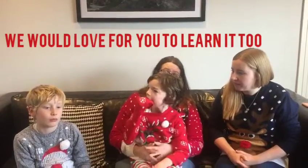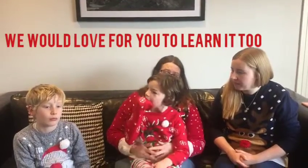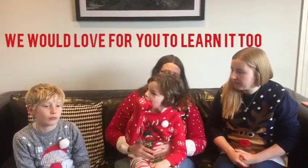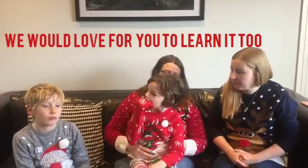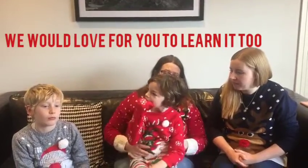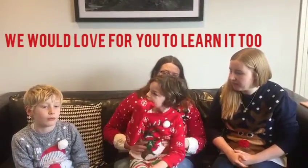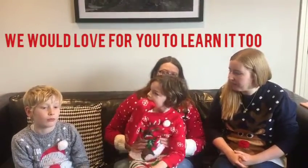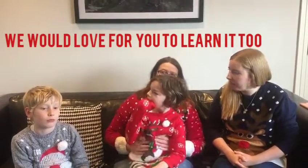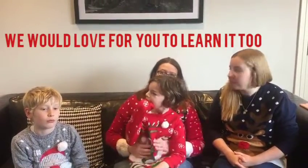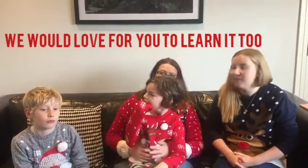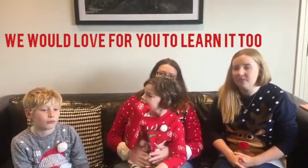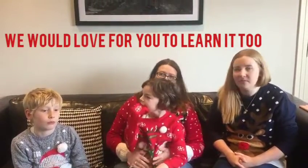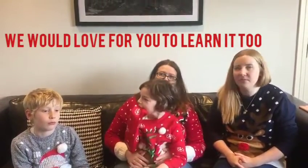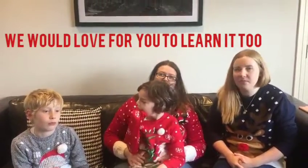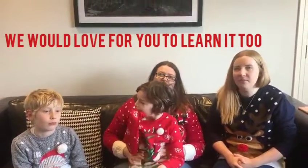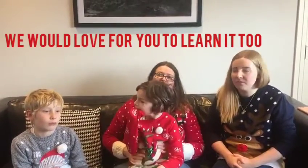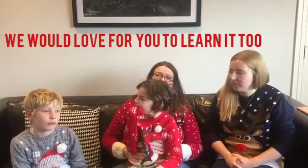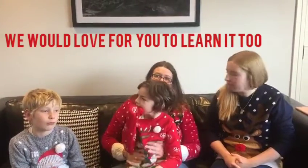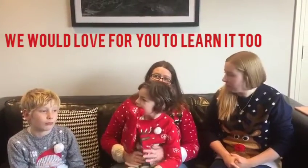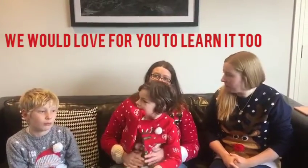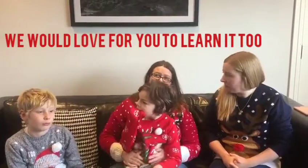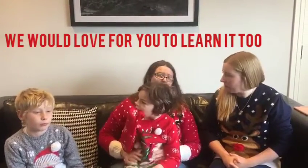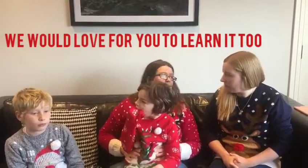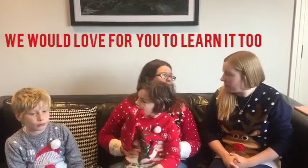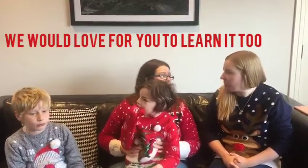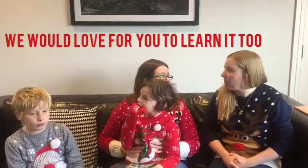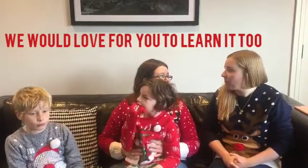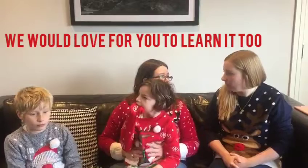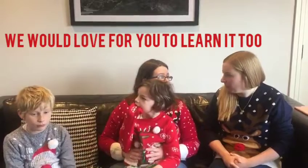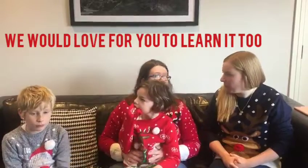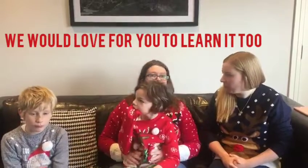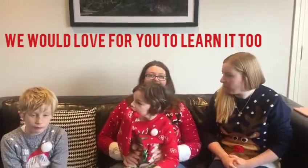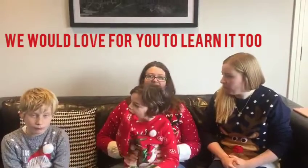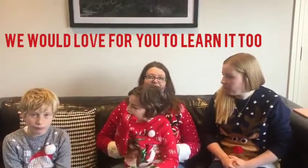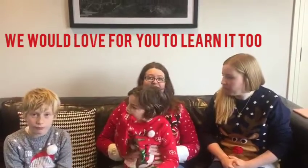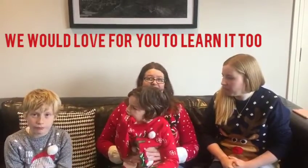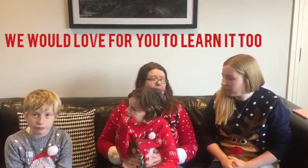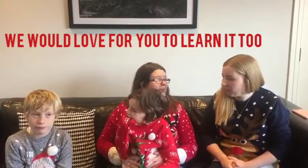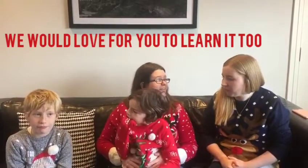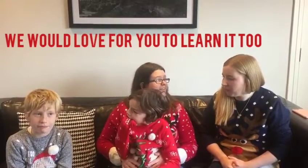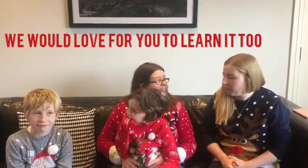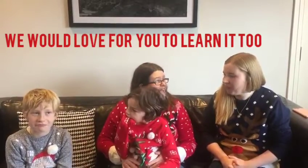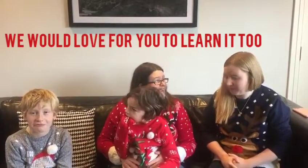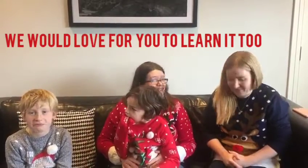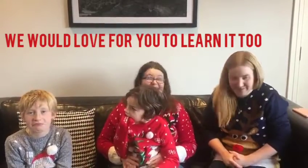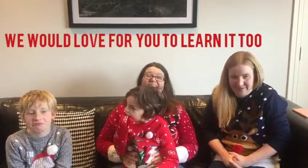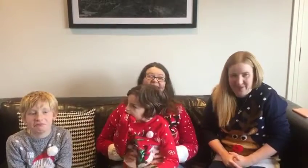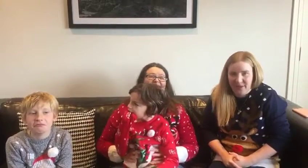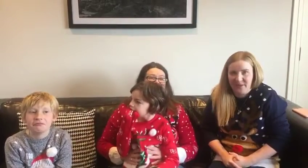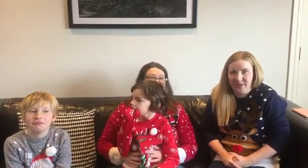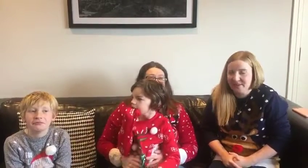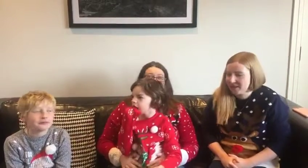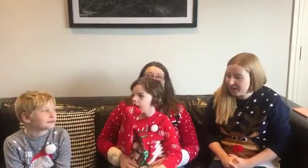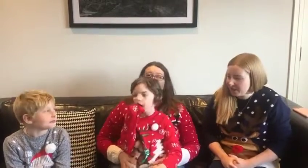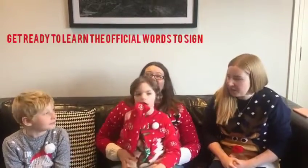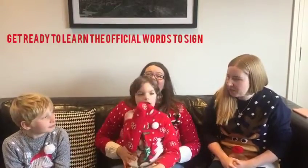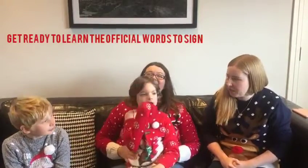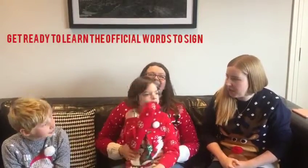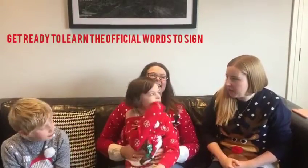the method that's used in Edinburgh schools and nurseries. So that's what we're going to be using as our signing method today. Perfect. So Hannah,